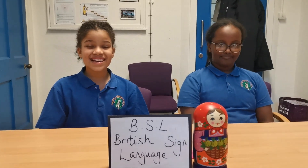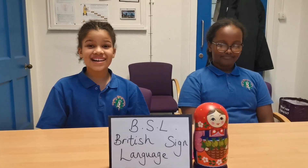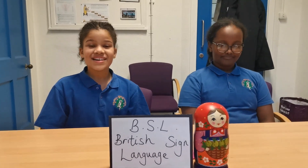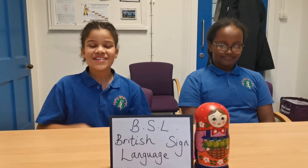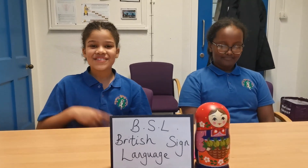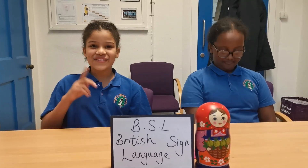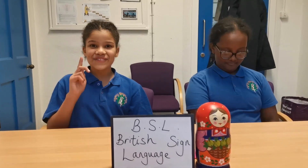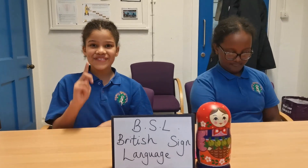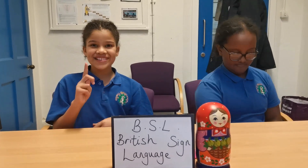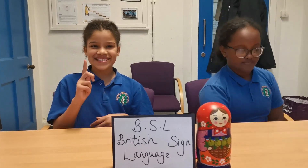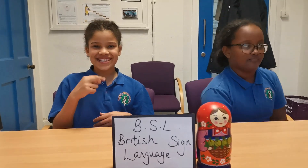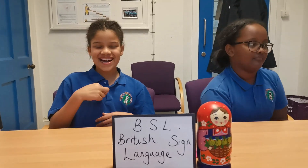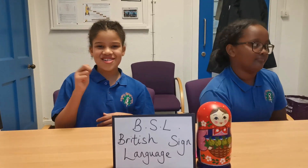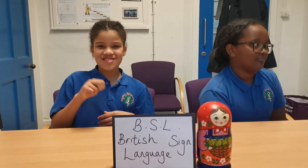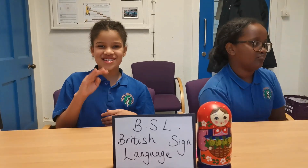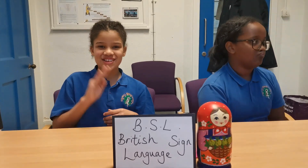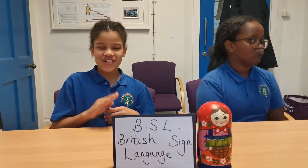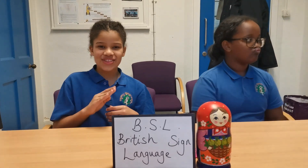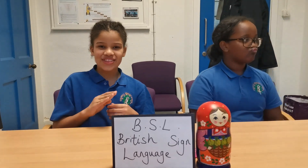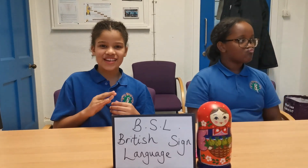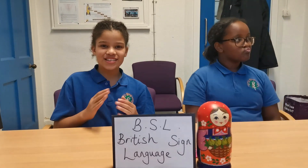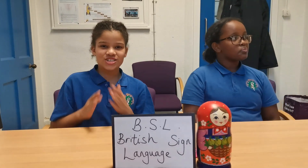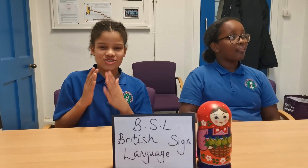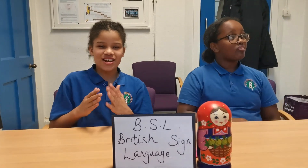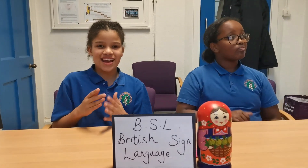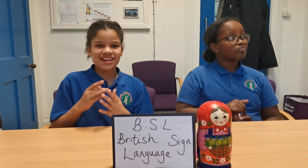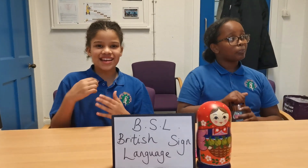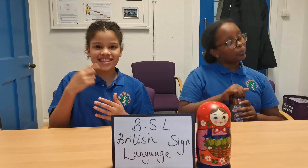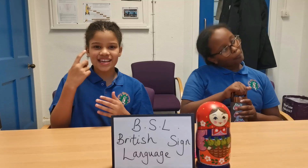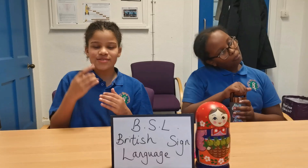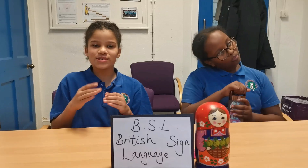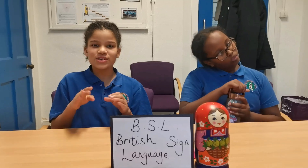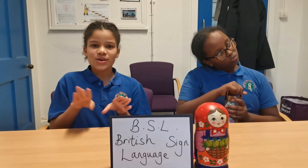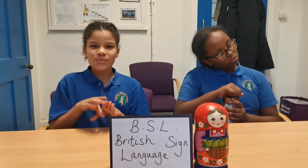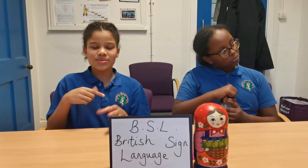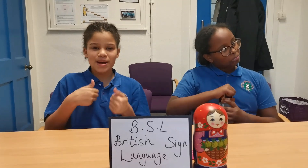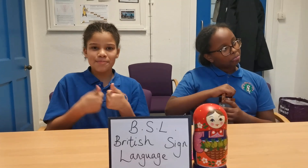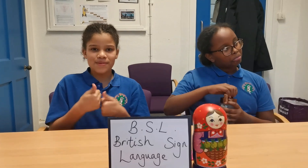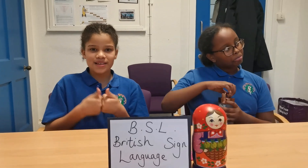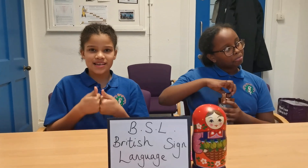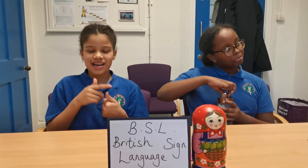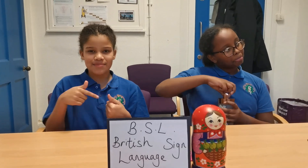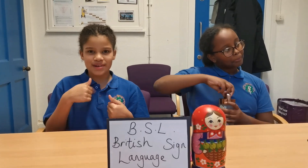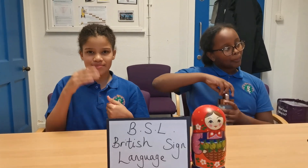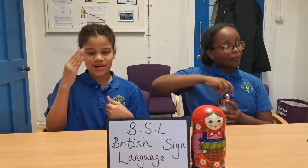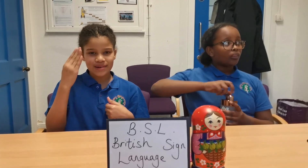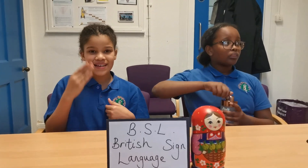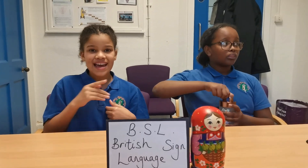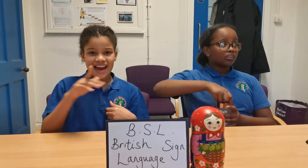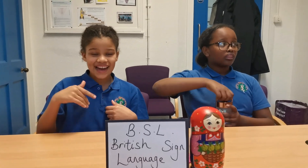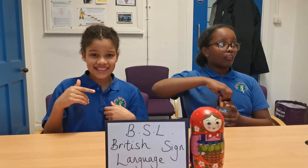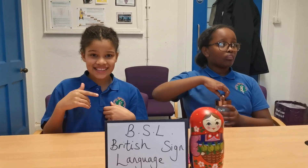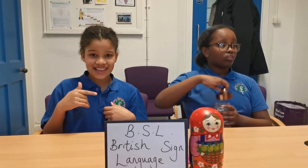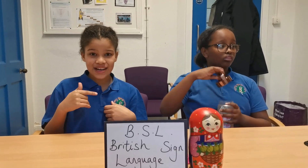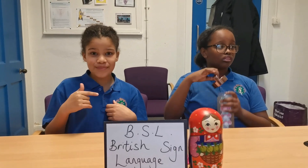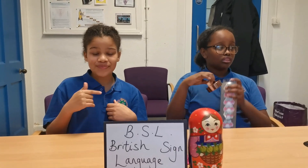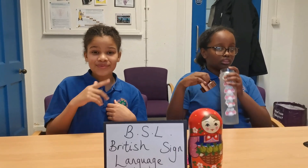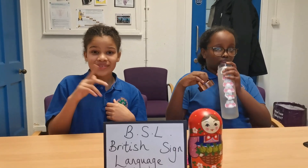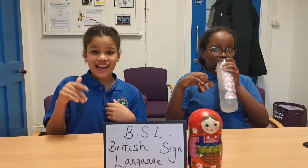that something funny's happened? Once I was on the train, I think it was with my brother and my mum,